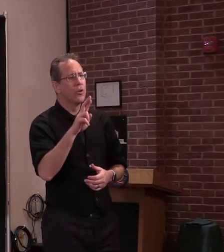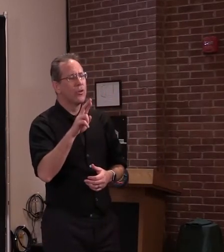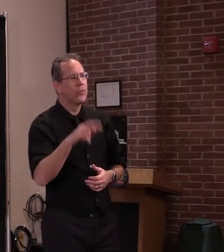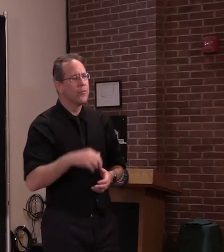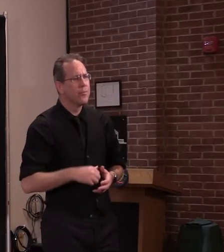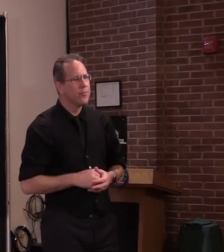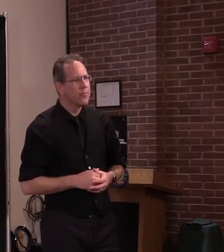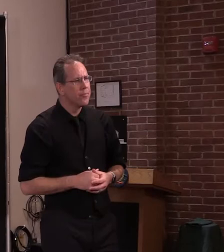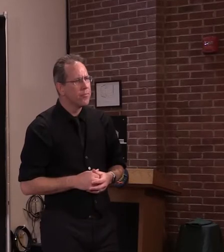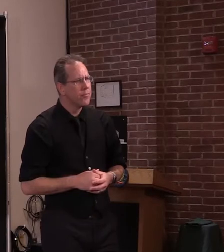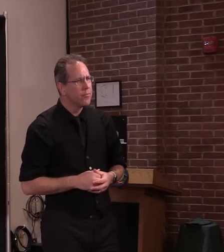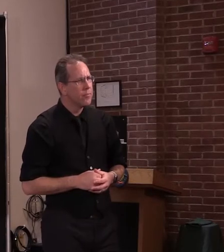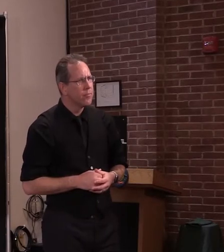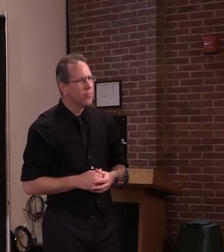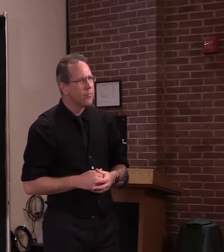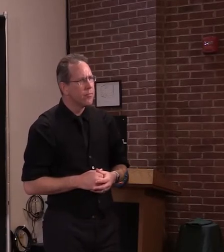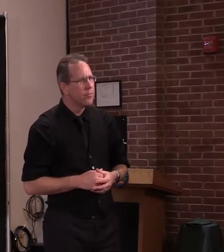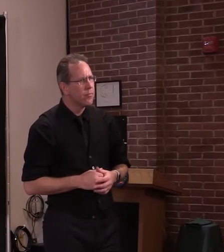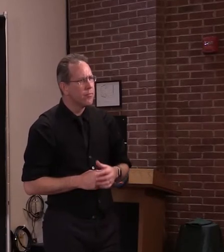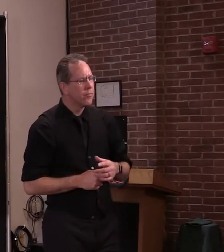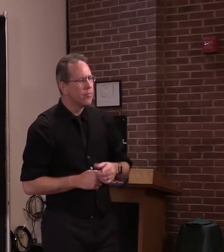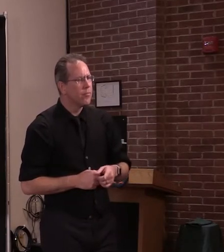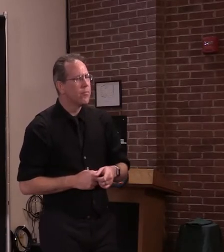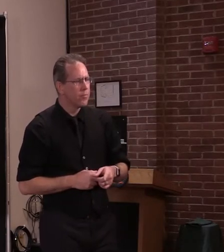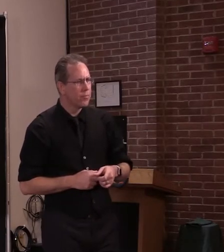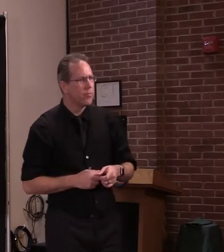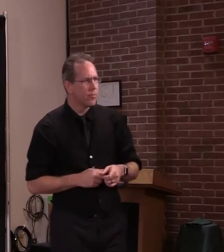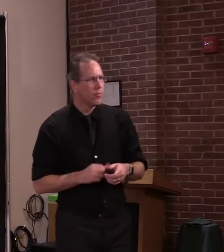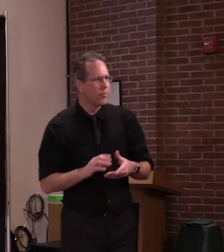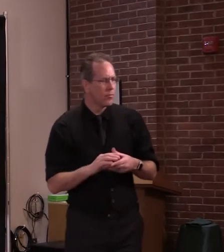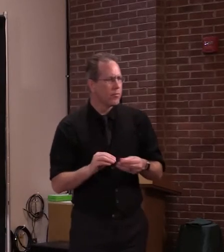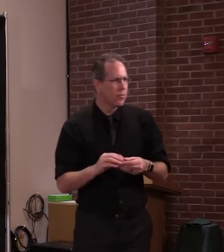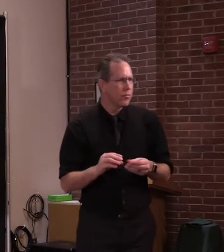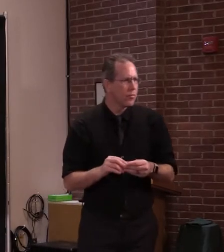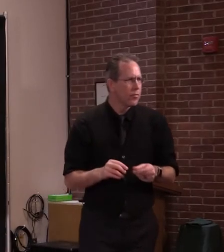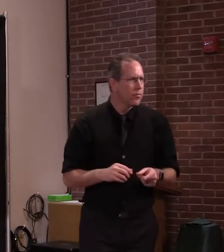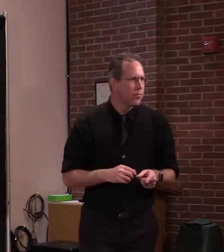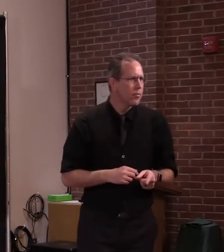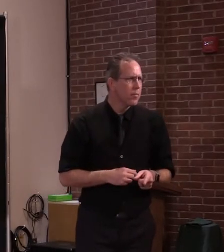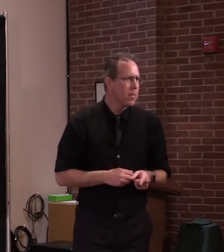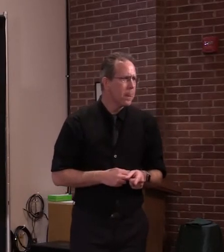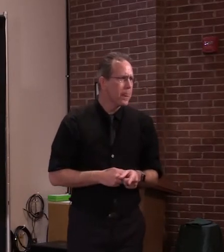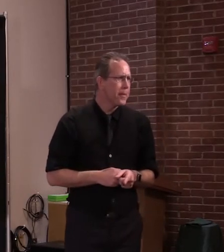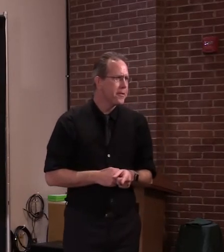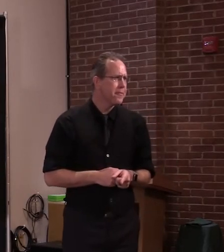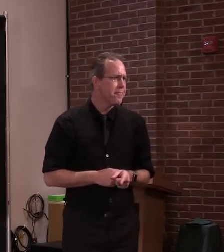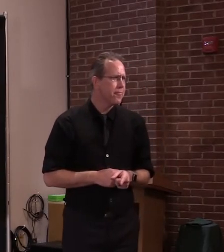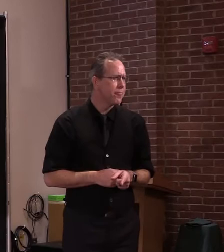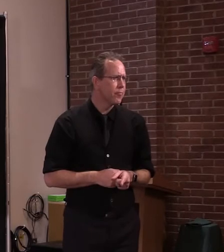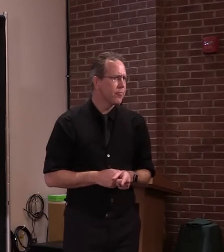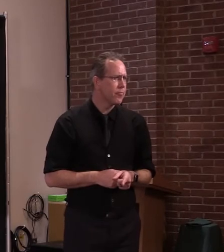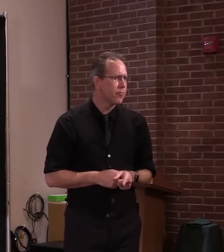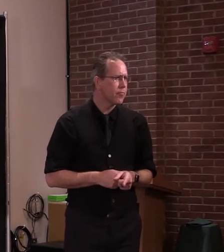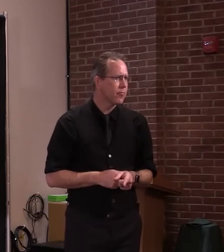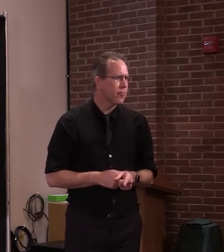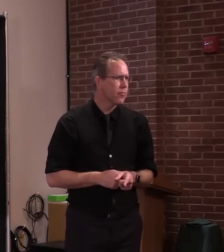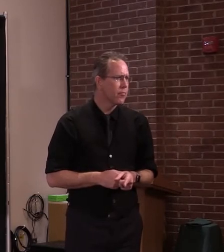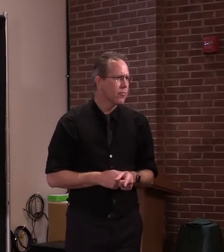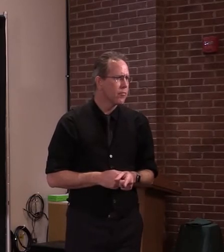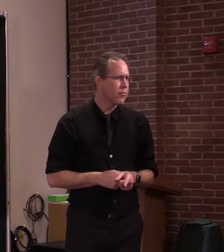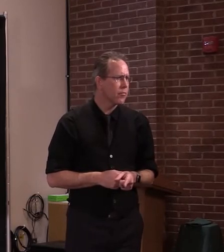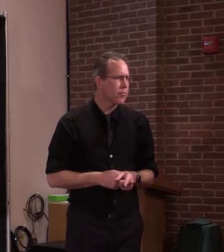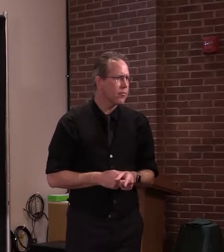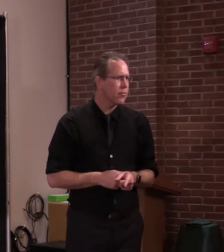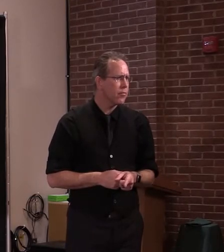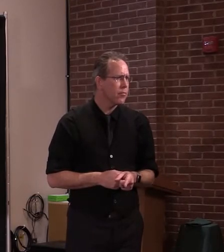Good afternoon, Governor. I want to start with 2 weeks ago, Secretary Smith said before